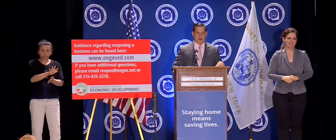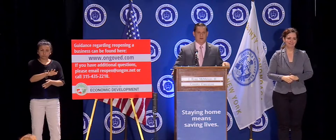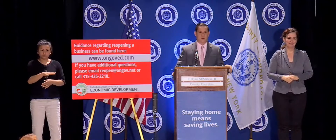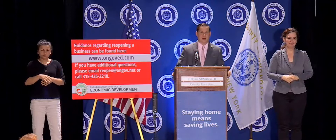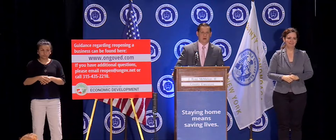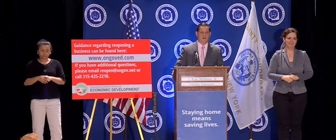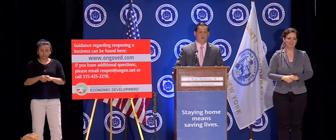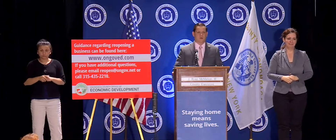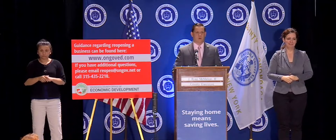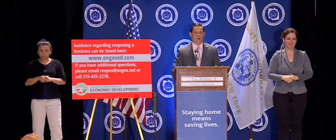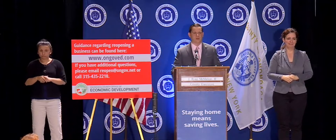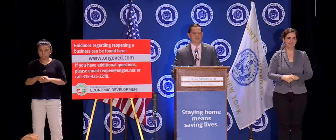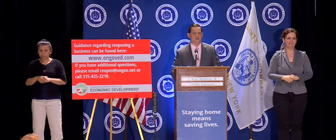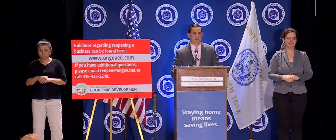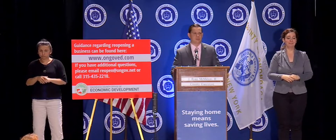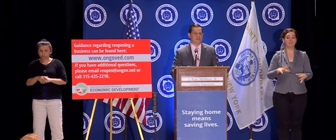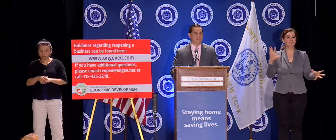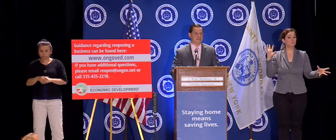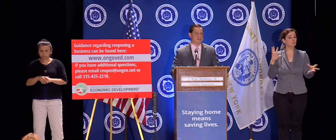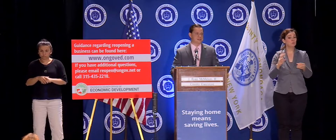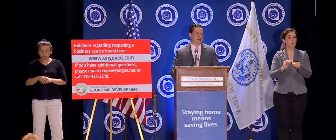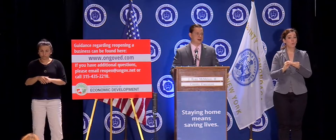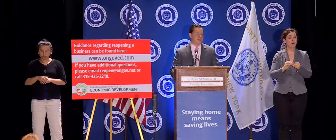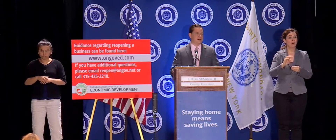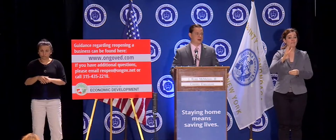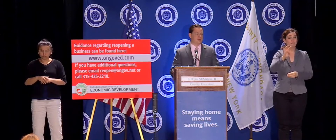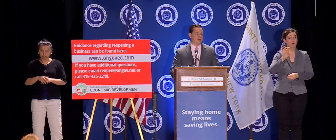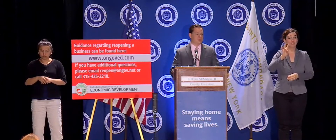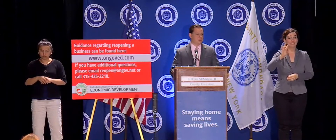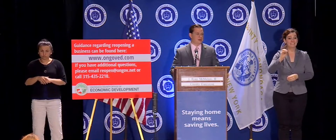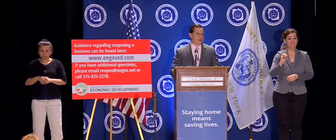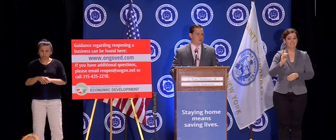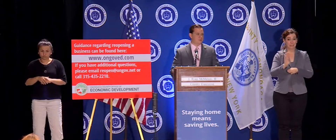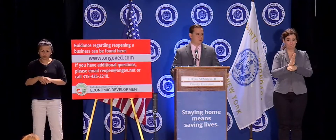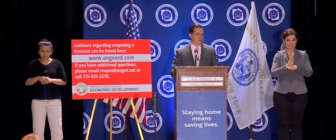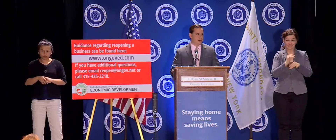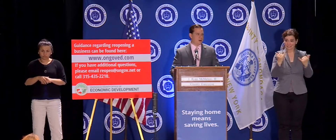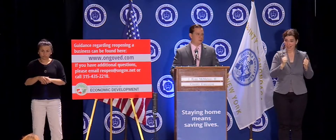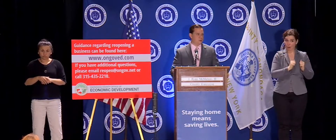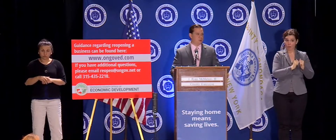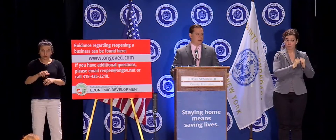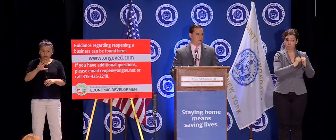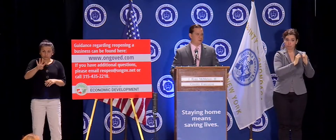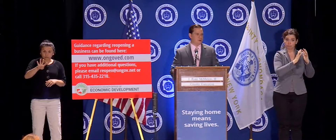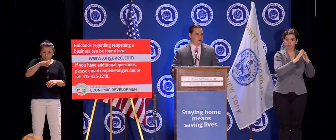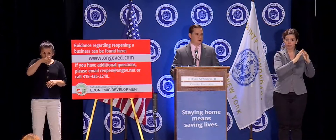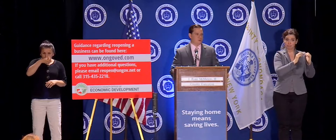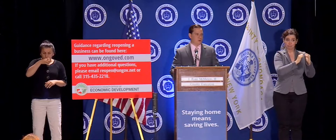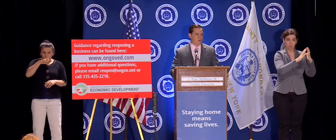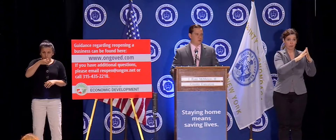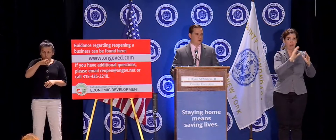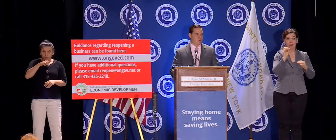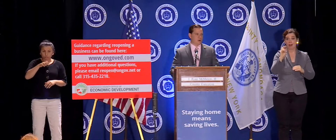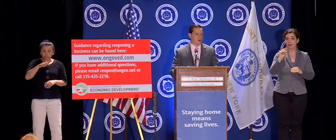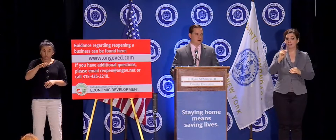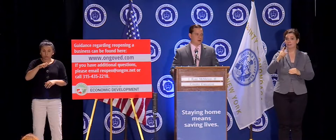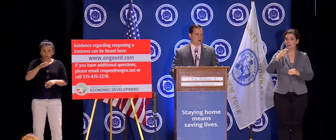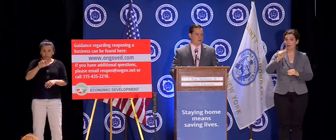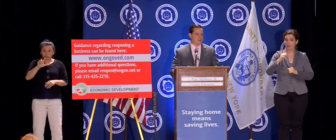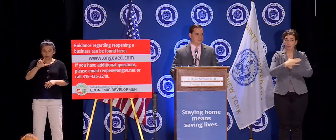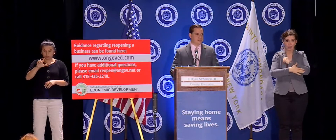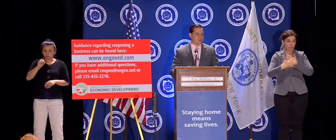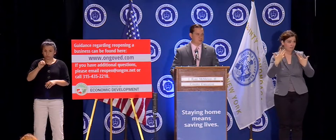restart, I think we now have over 470 businesses in Onondaga County that have filled out the proper Forward New